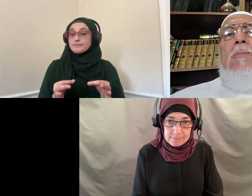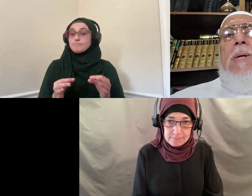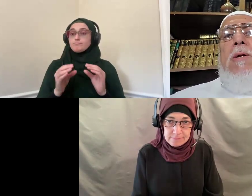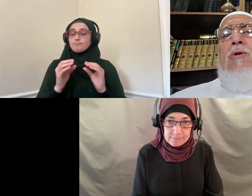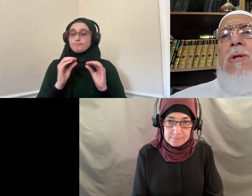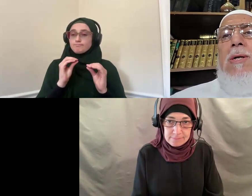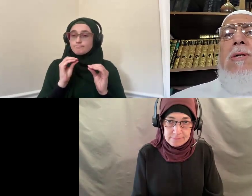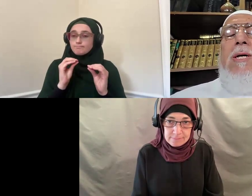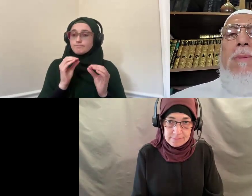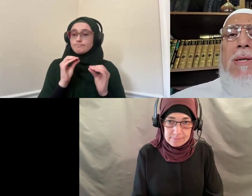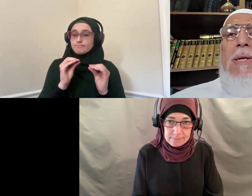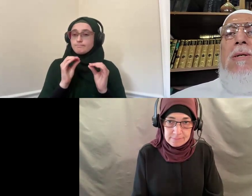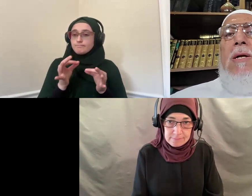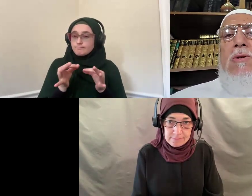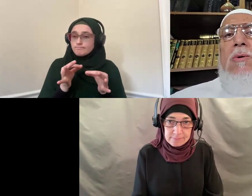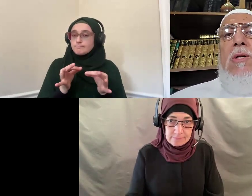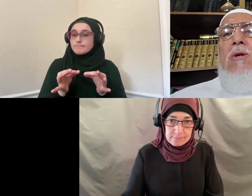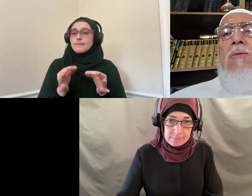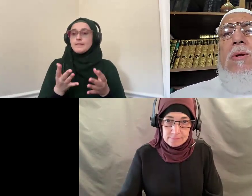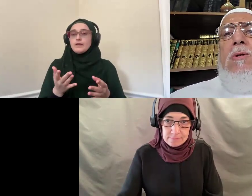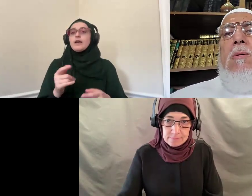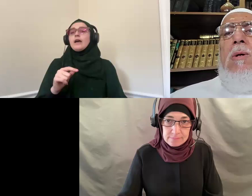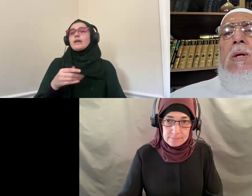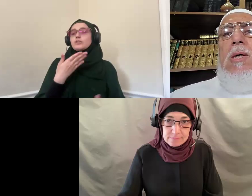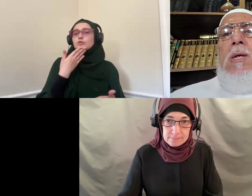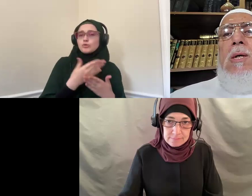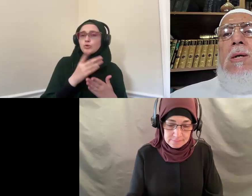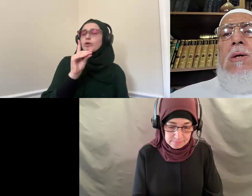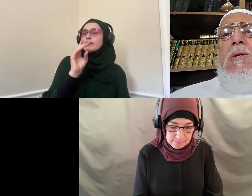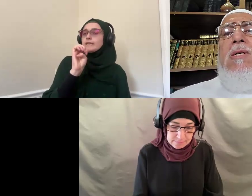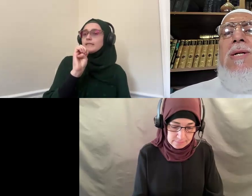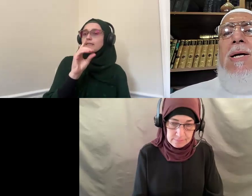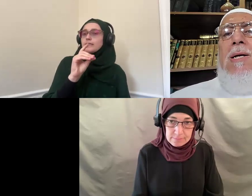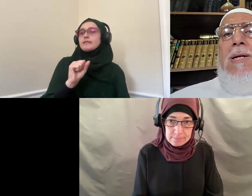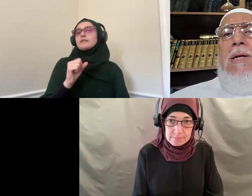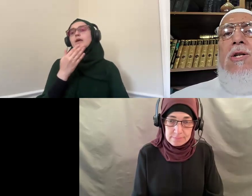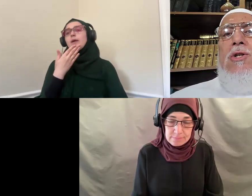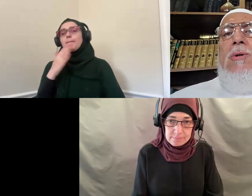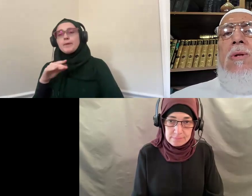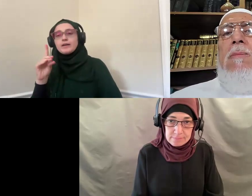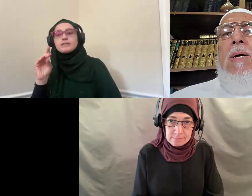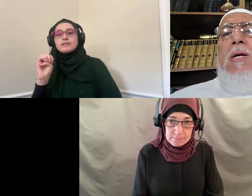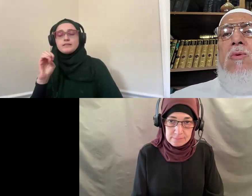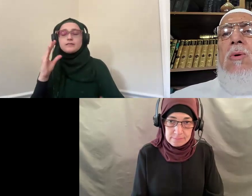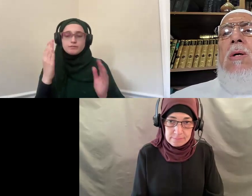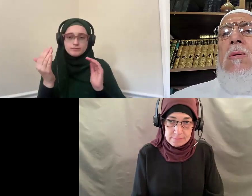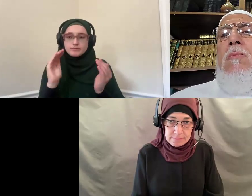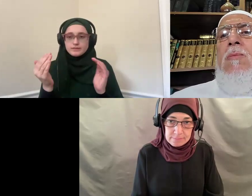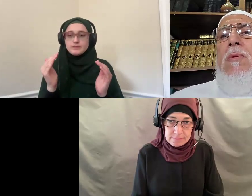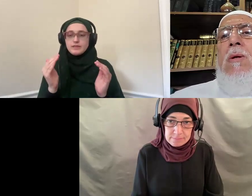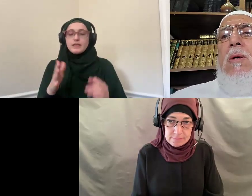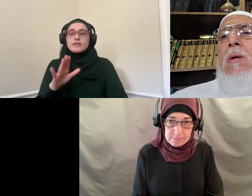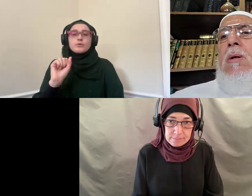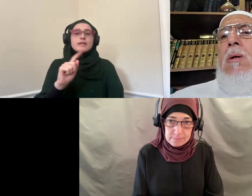or comparing good deeds and bad deeds, and so on and so forth. So there is a style attached to the Makki surah